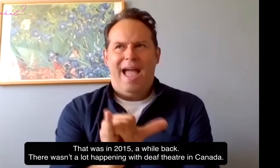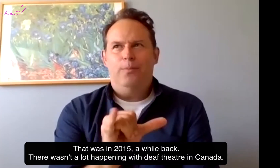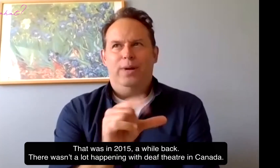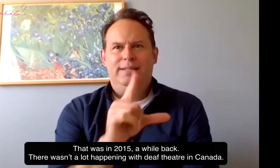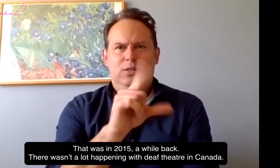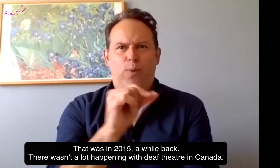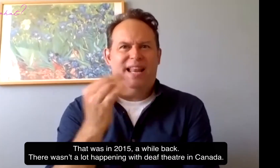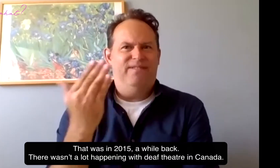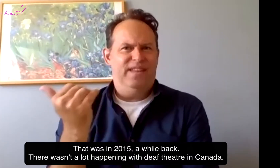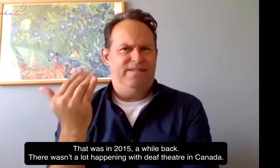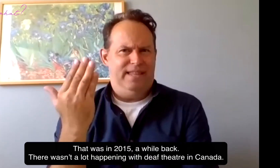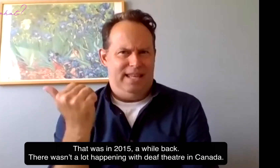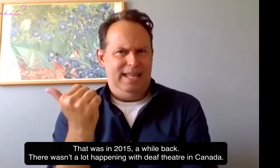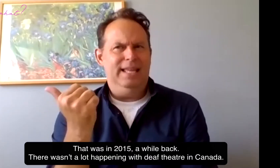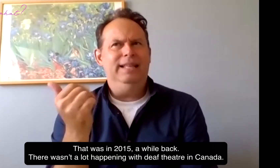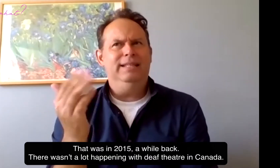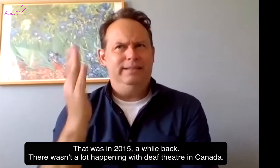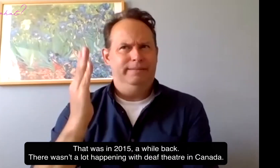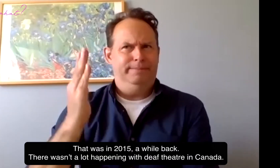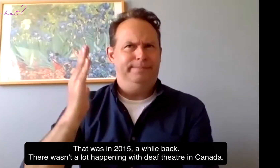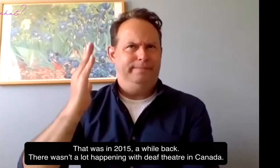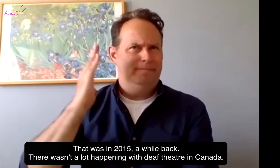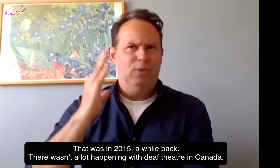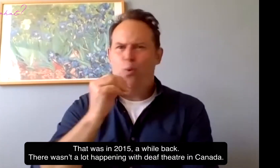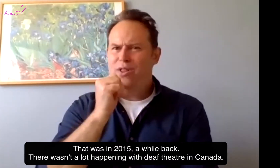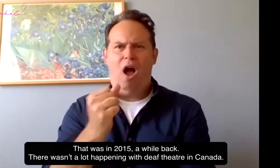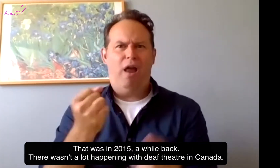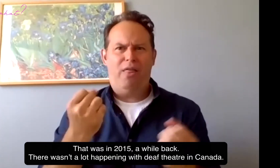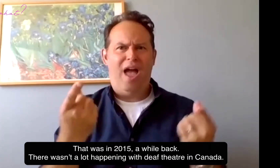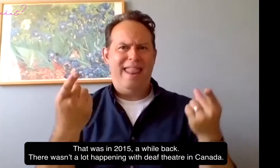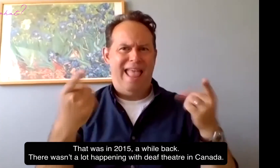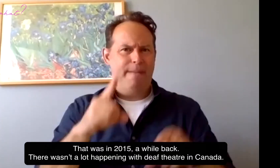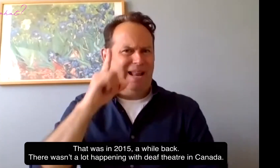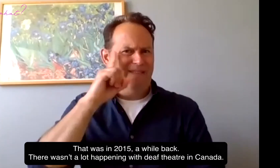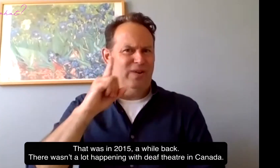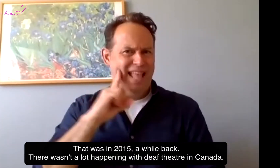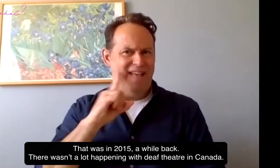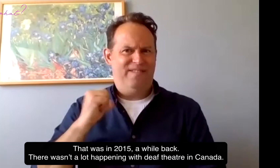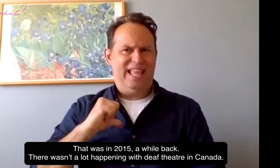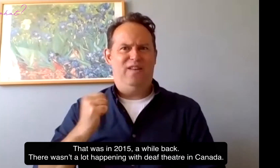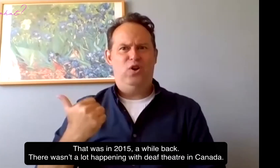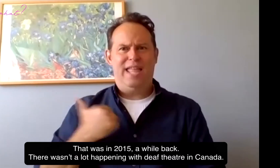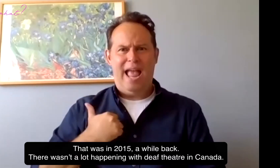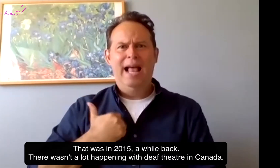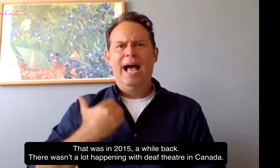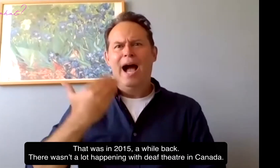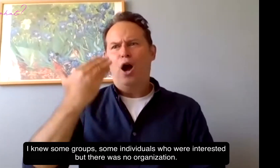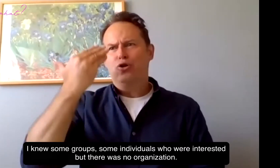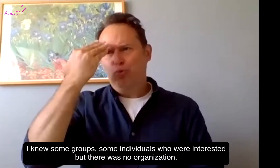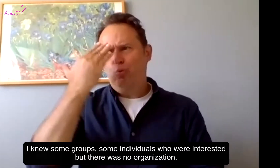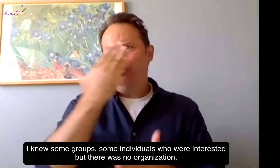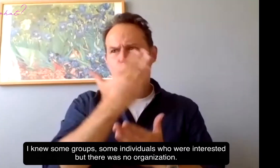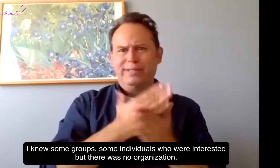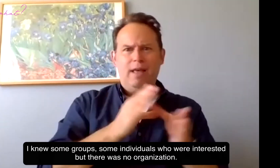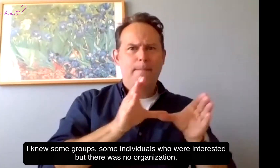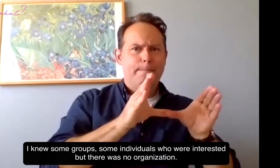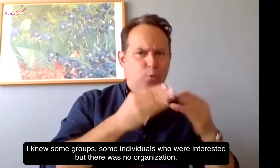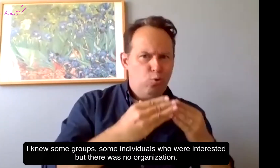That was in 2015, a while back. There wasn't a lot happening with deaf theatre in Canada. I knew some groups,